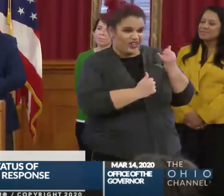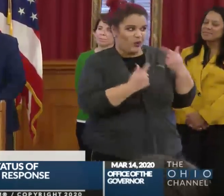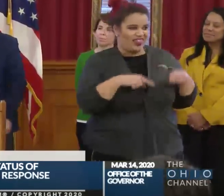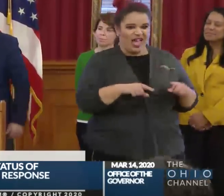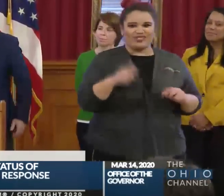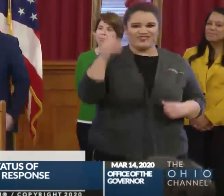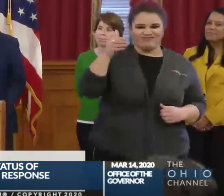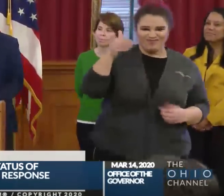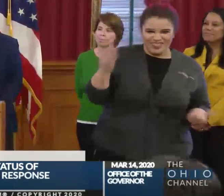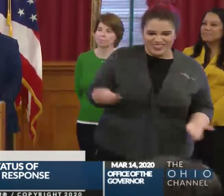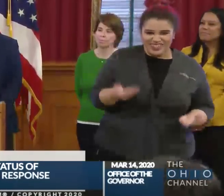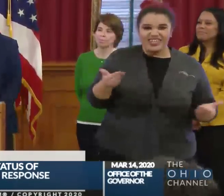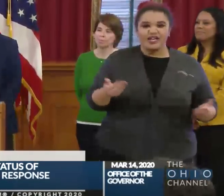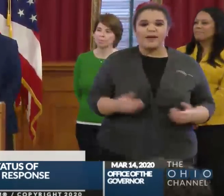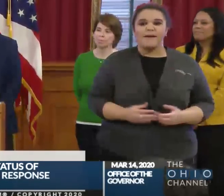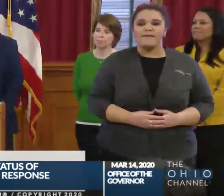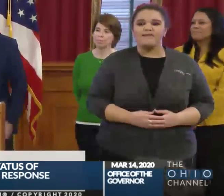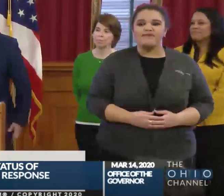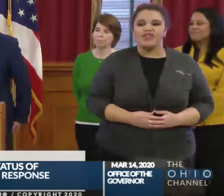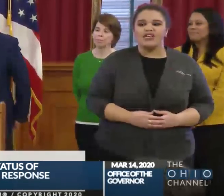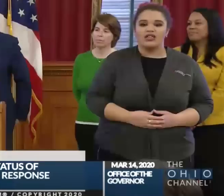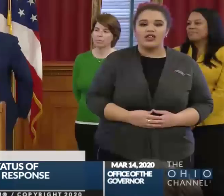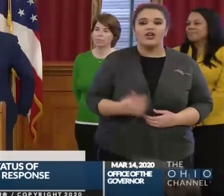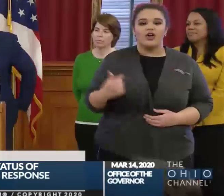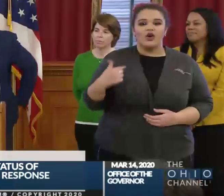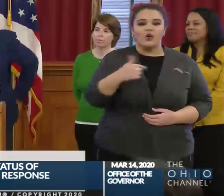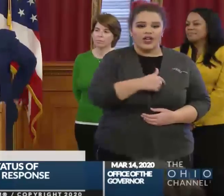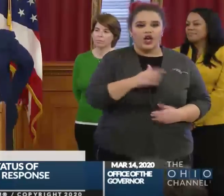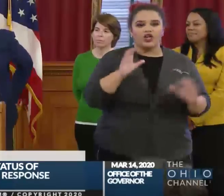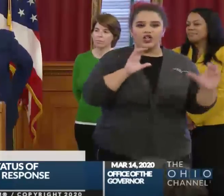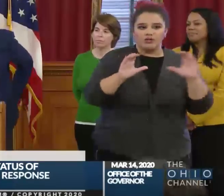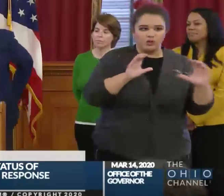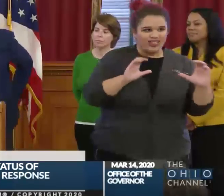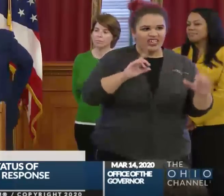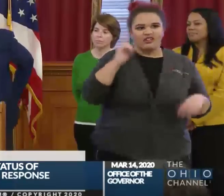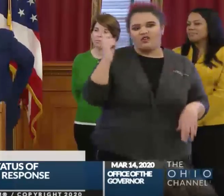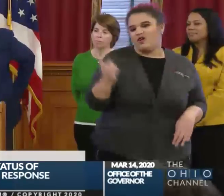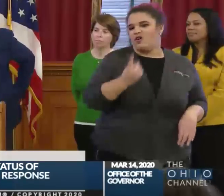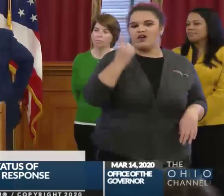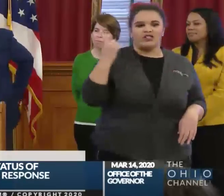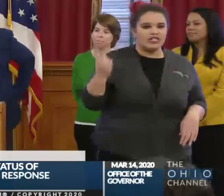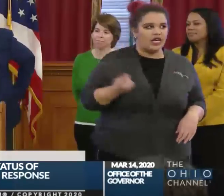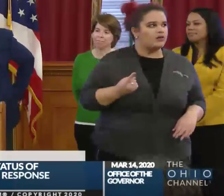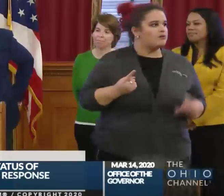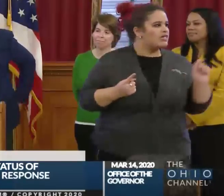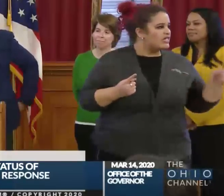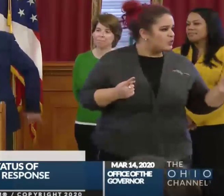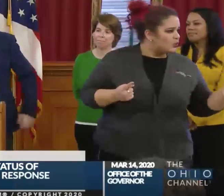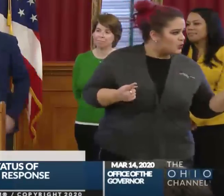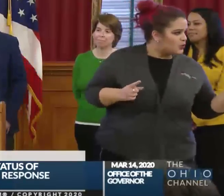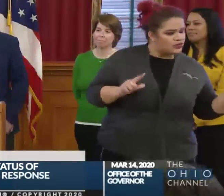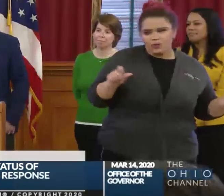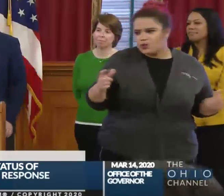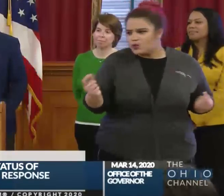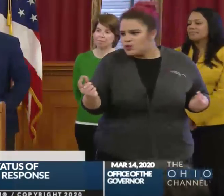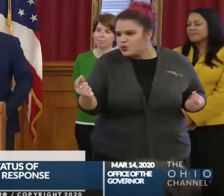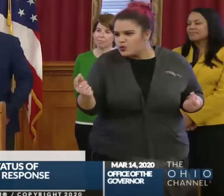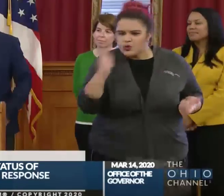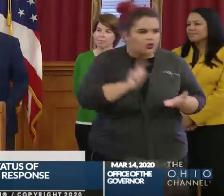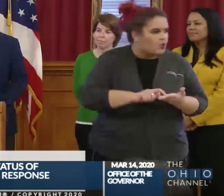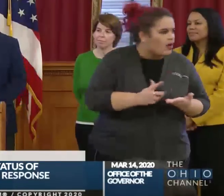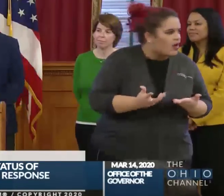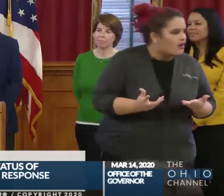that's from the name. And we're on the call all the time together, asking each other, what are you doing? What are you seeing? And there